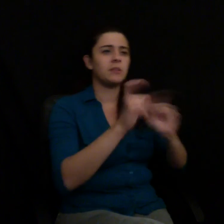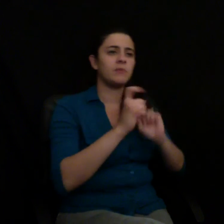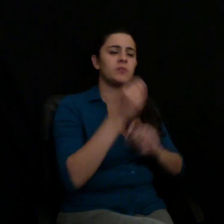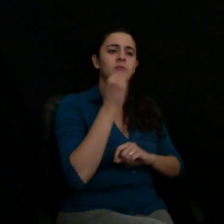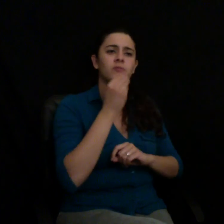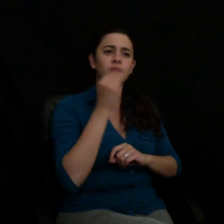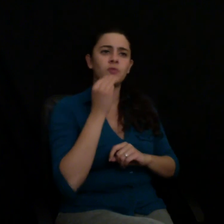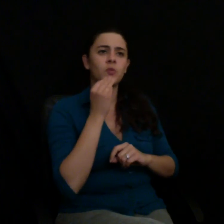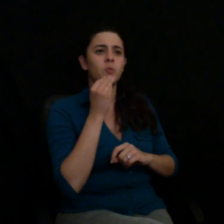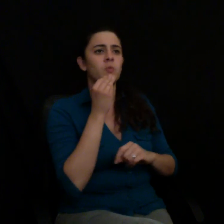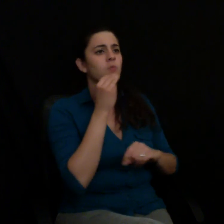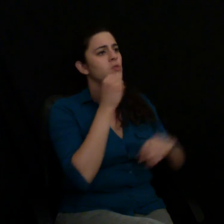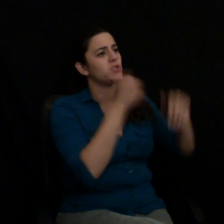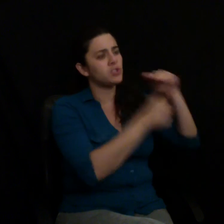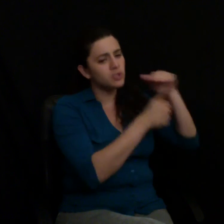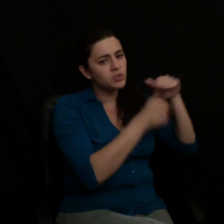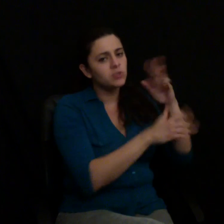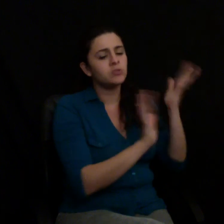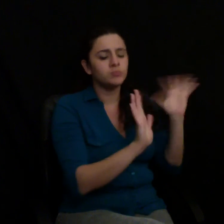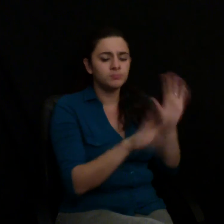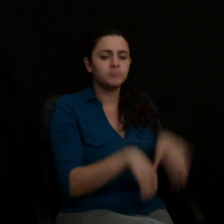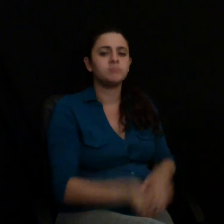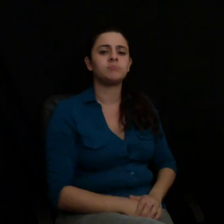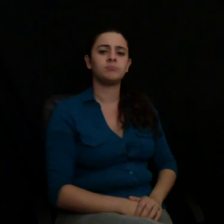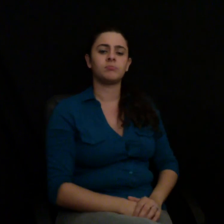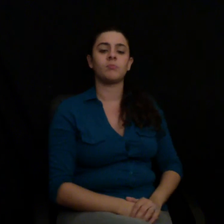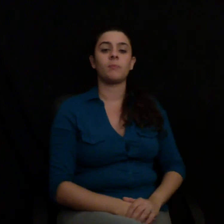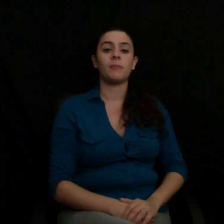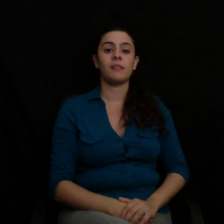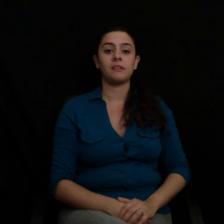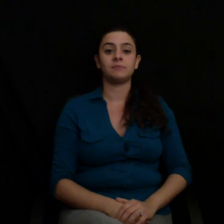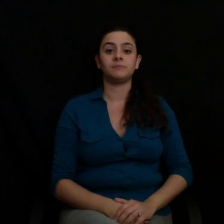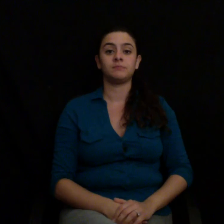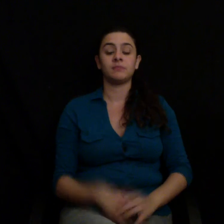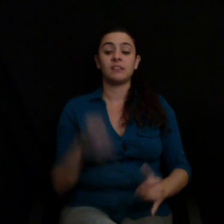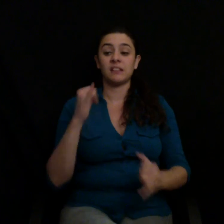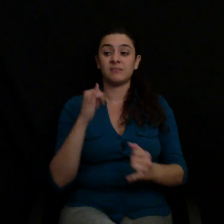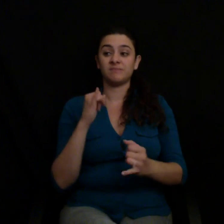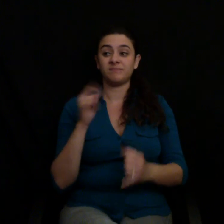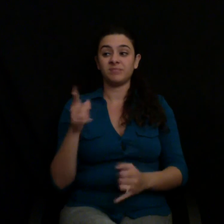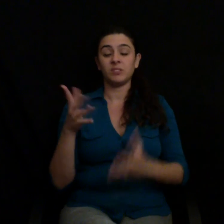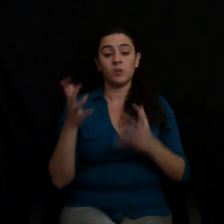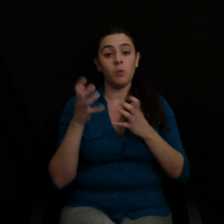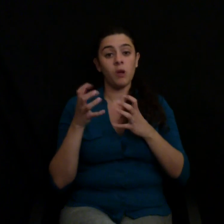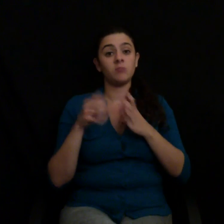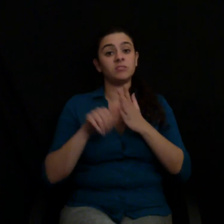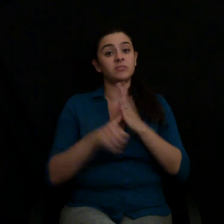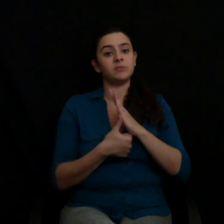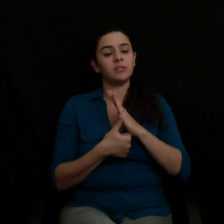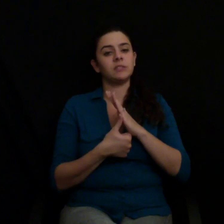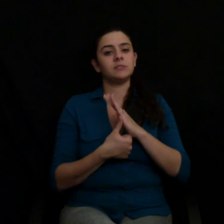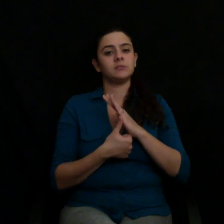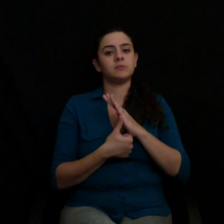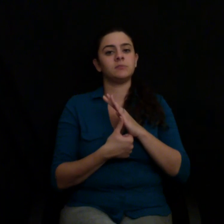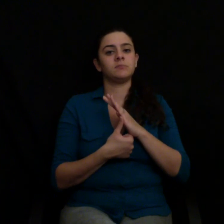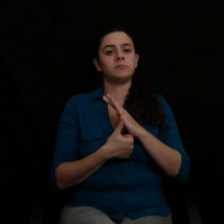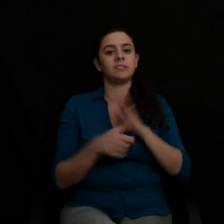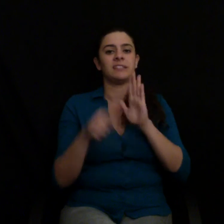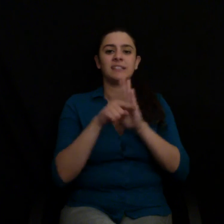lot more economical. The last thing Huck felt it was incredibly important to address was some insight into a lot of the negative comments people had sent him about